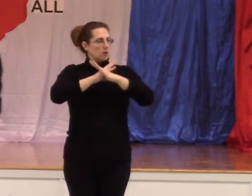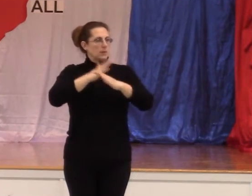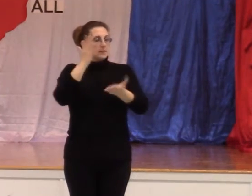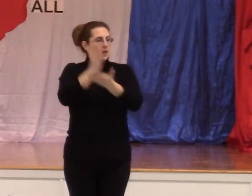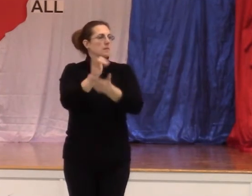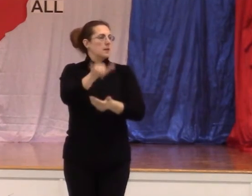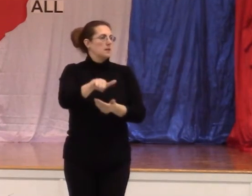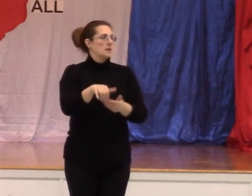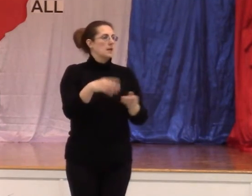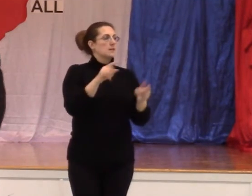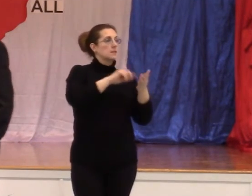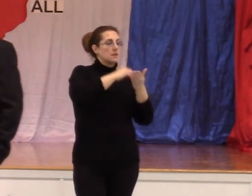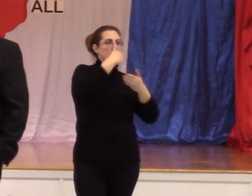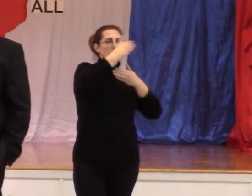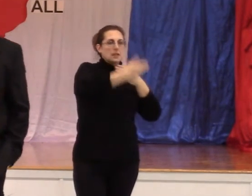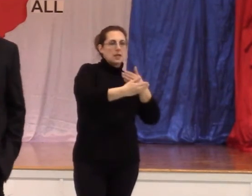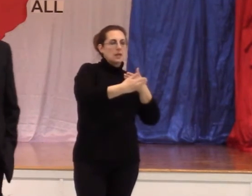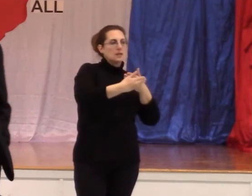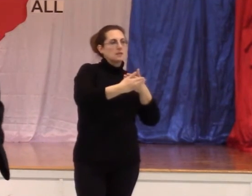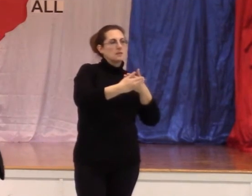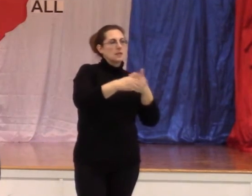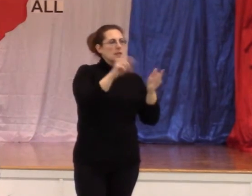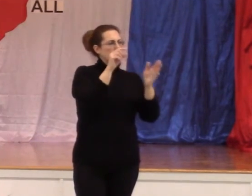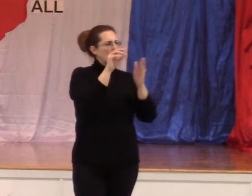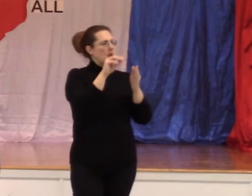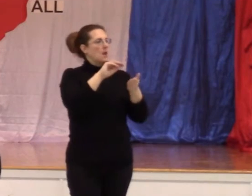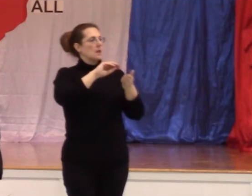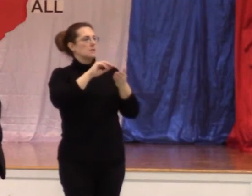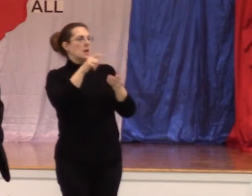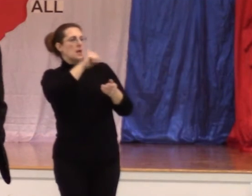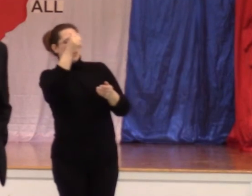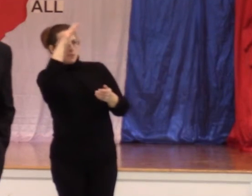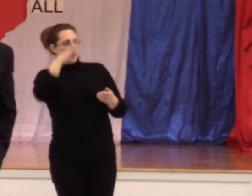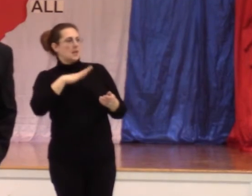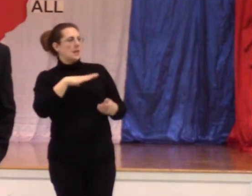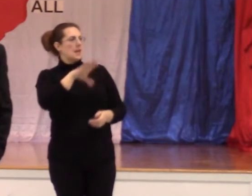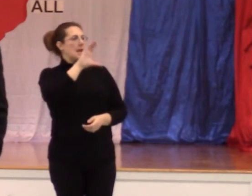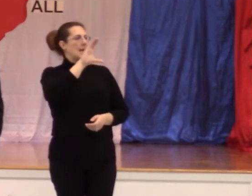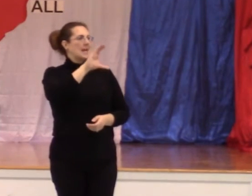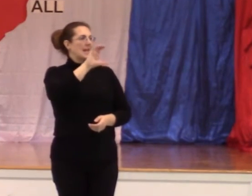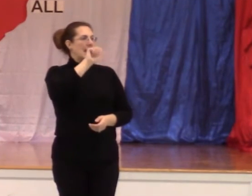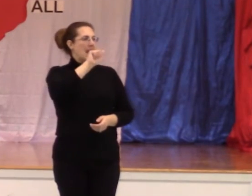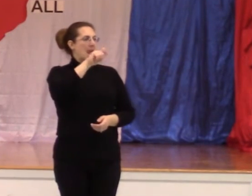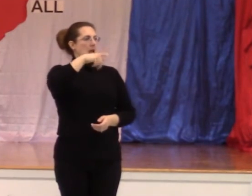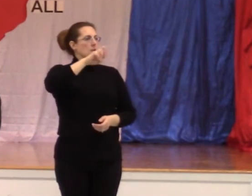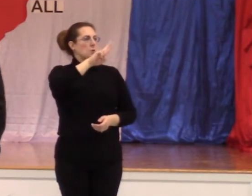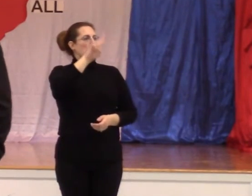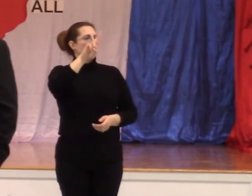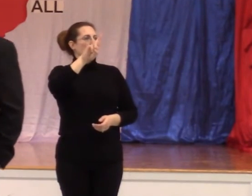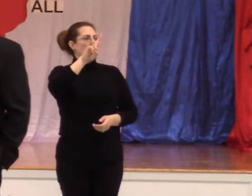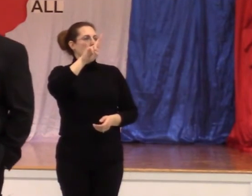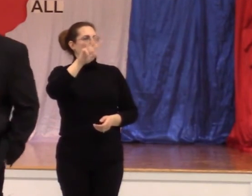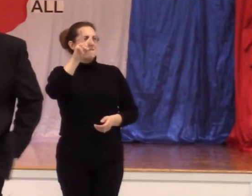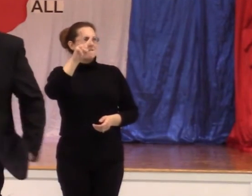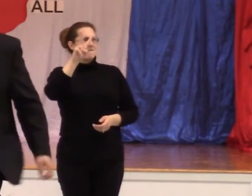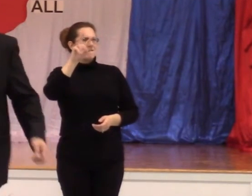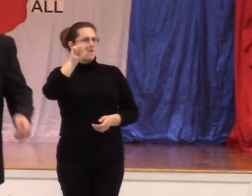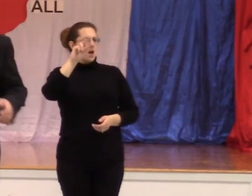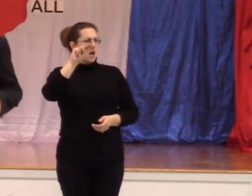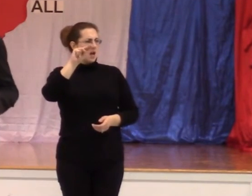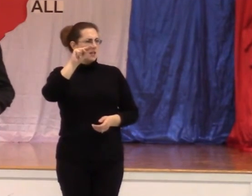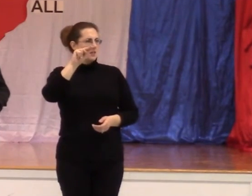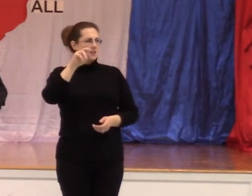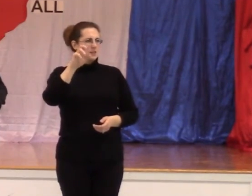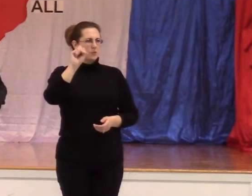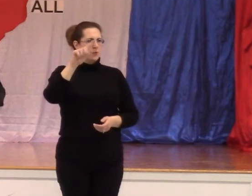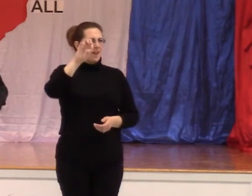talk about is a guy that is mentioned several times in Lutheran Confessions. His name is Caspar von Schwenkfeld. All right,